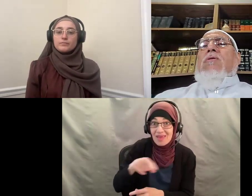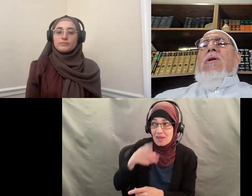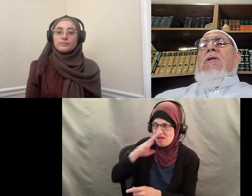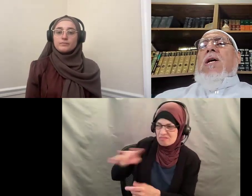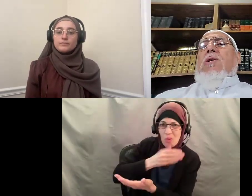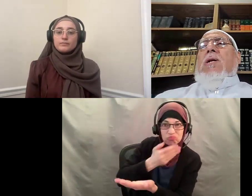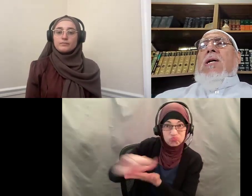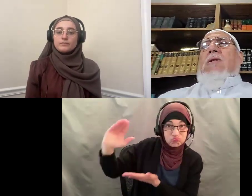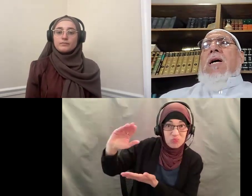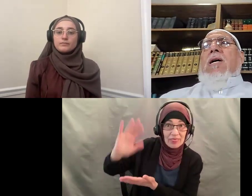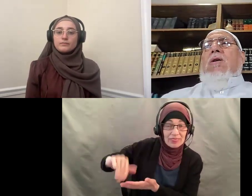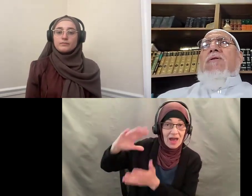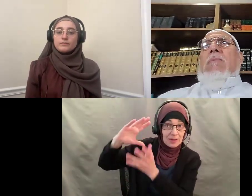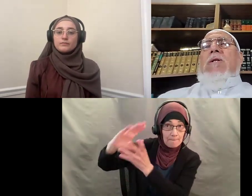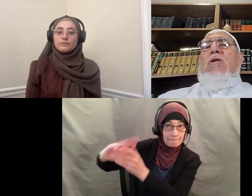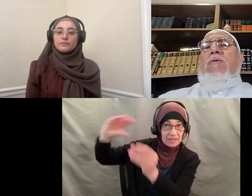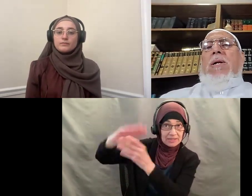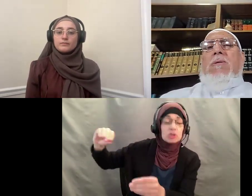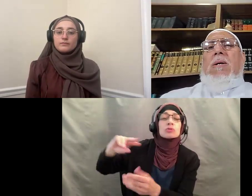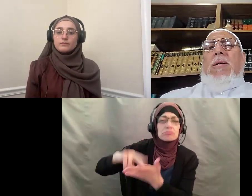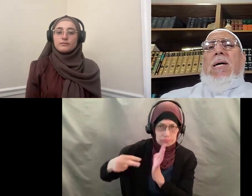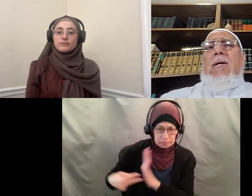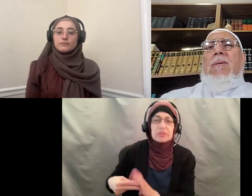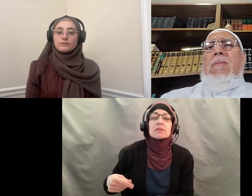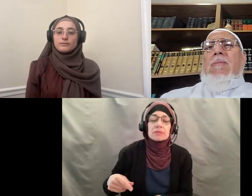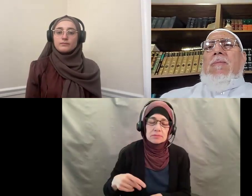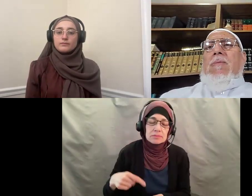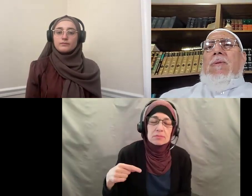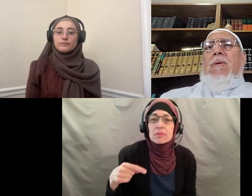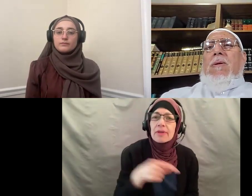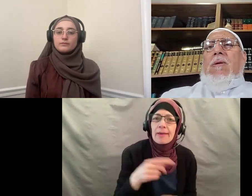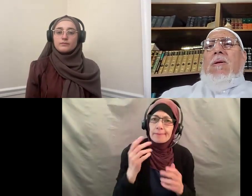in confrontation and denial of the message of Allah subhanahu wa ta'ala.